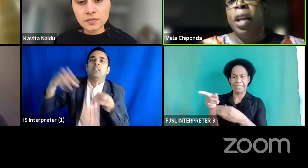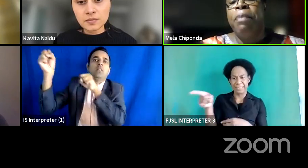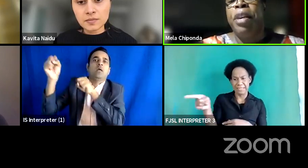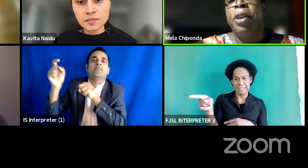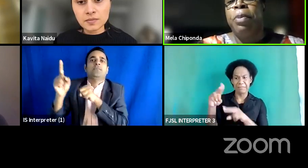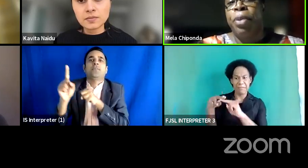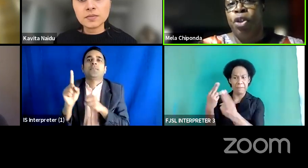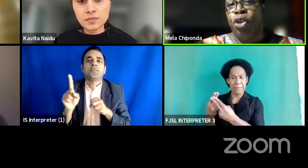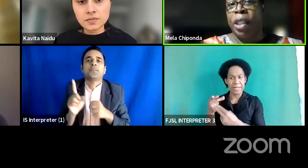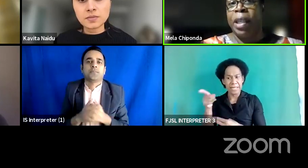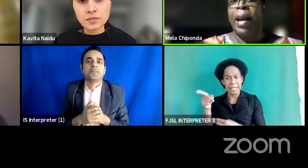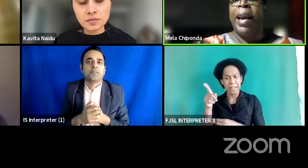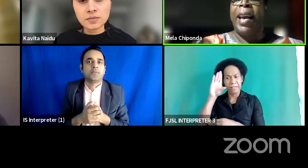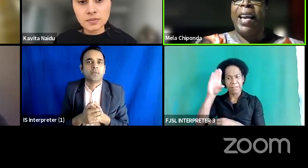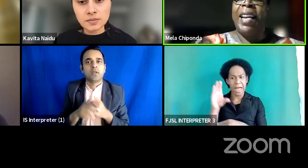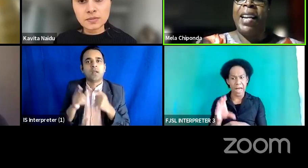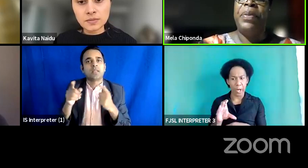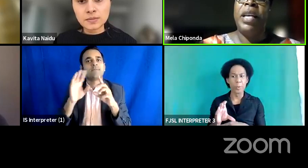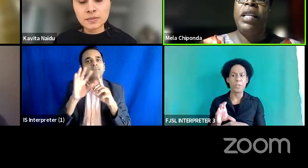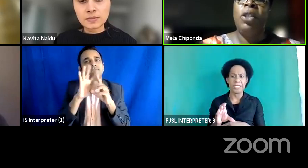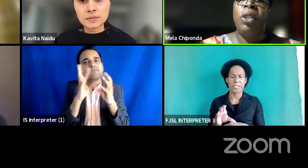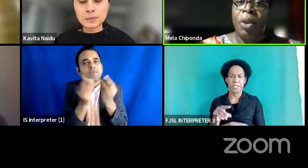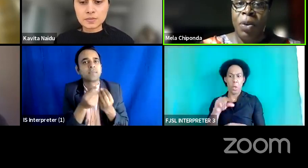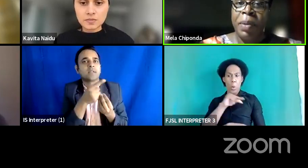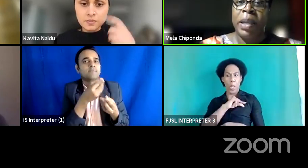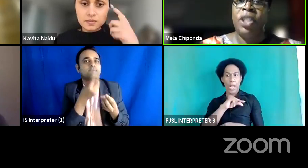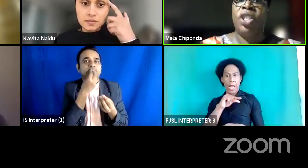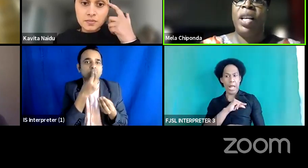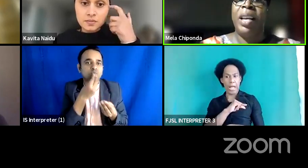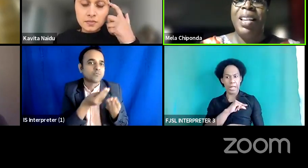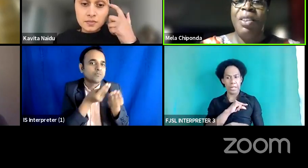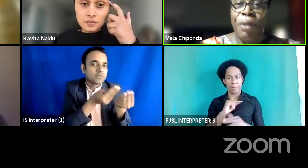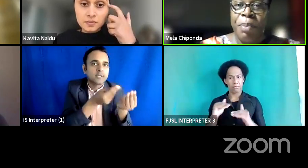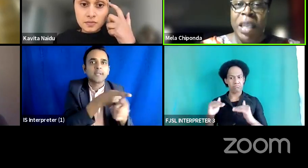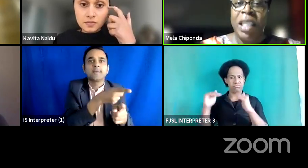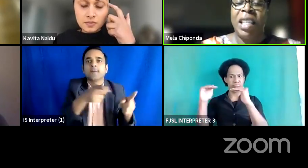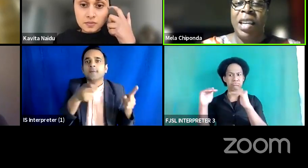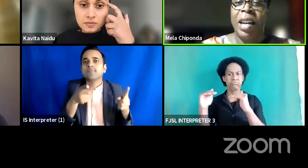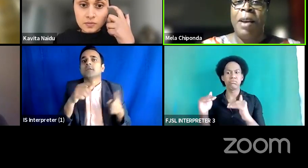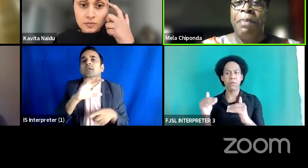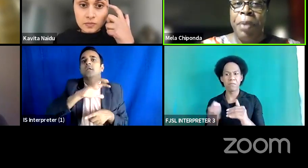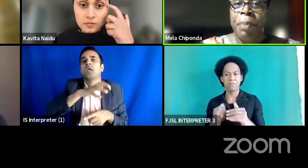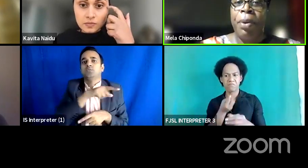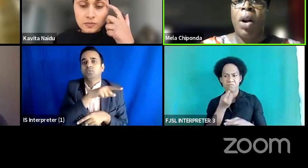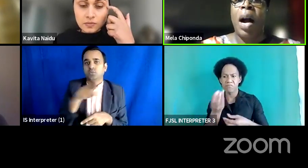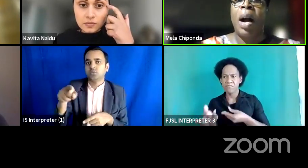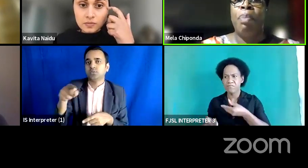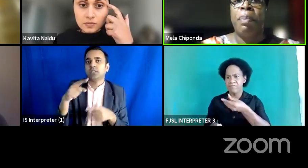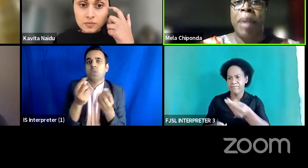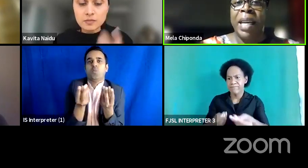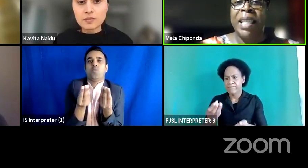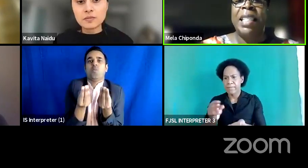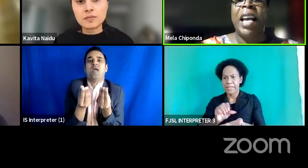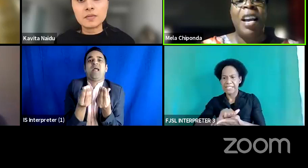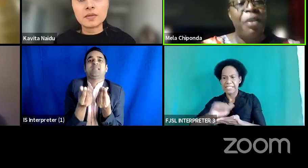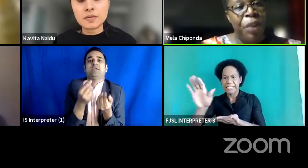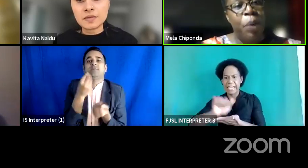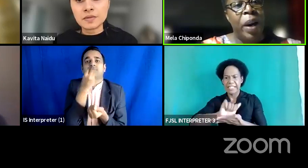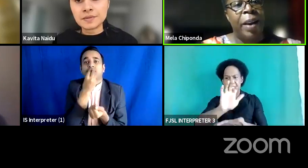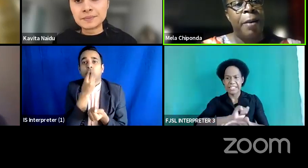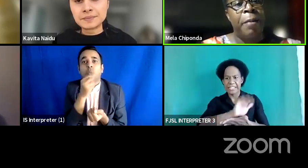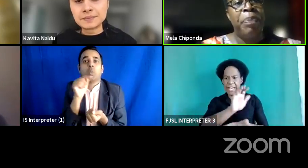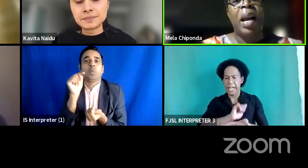of the food being produced. And there's so much information. People are